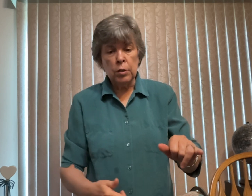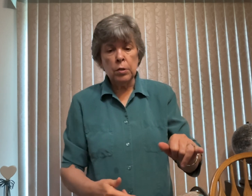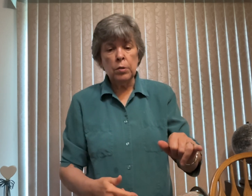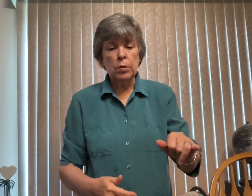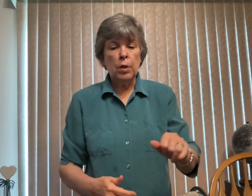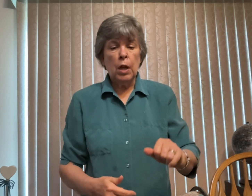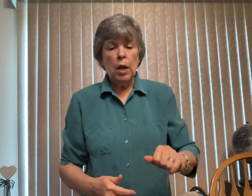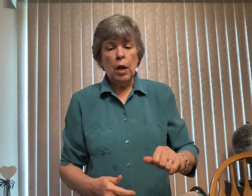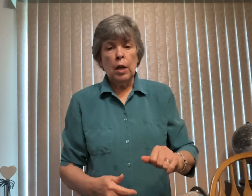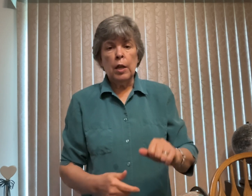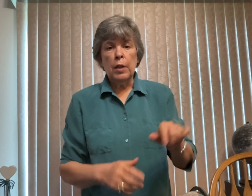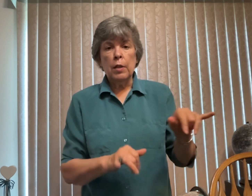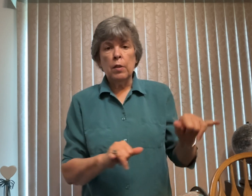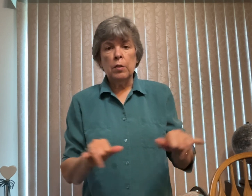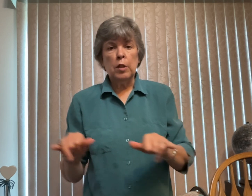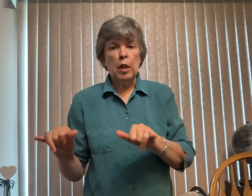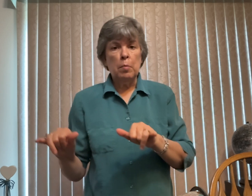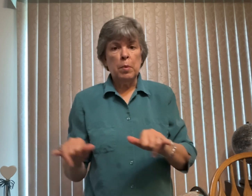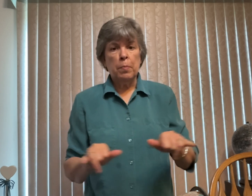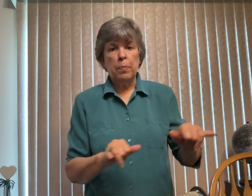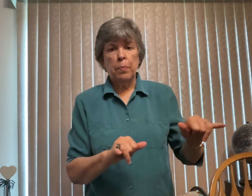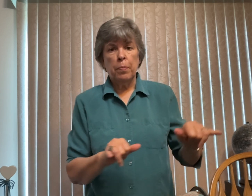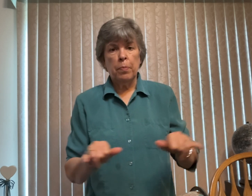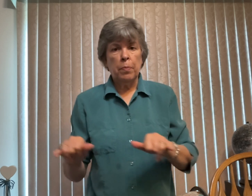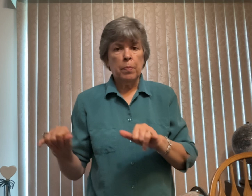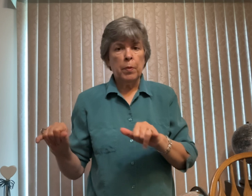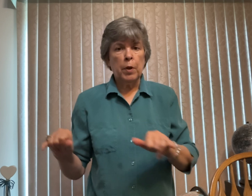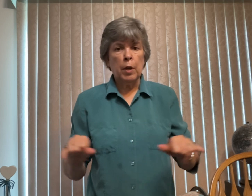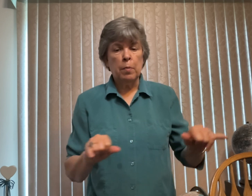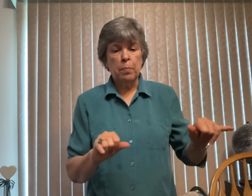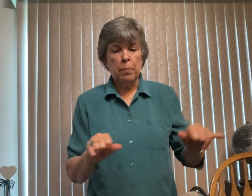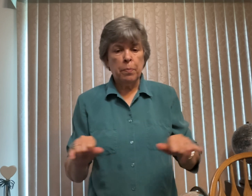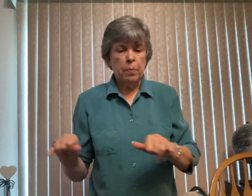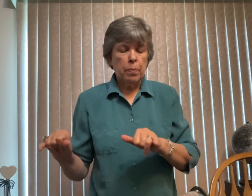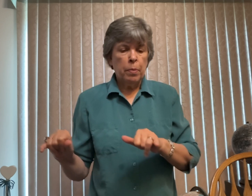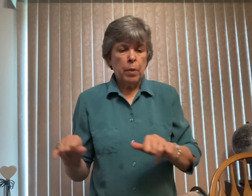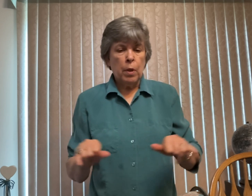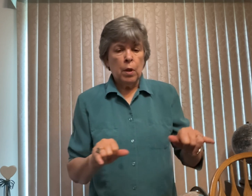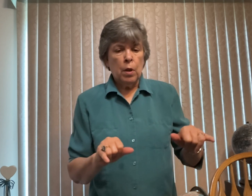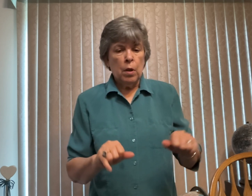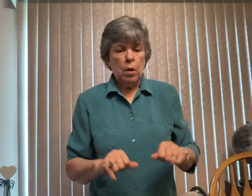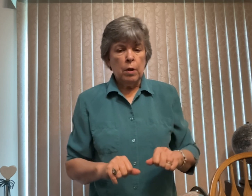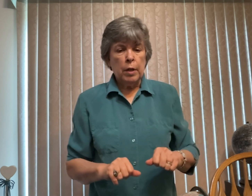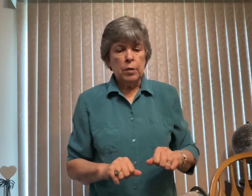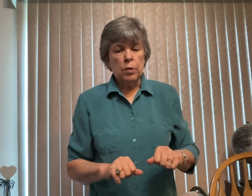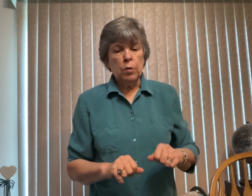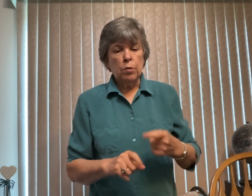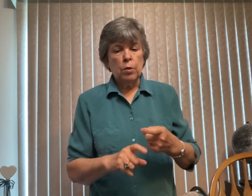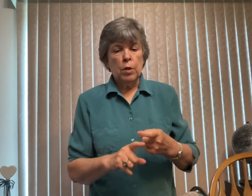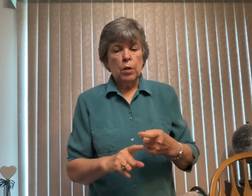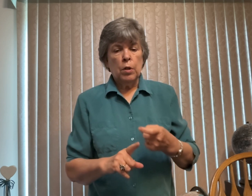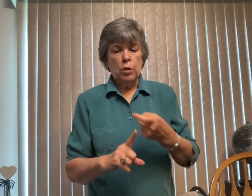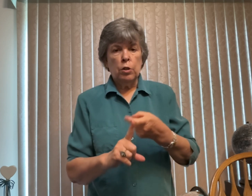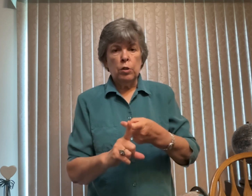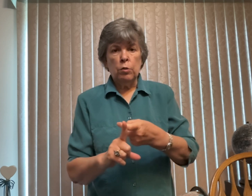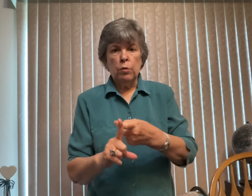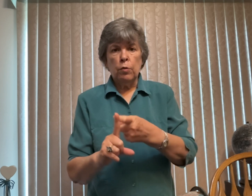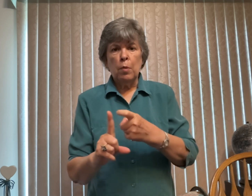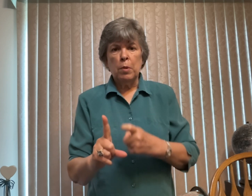generations and then the same. Okay. All right. So, and you can do the from if you